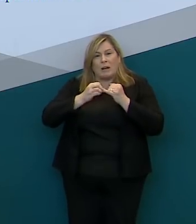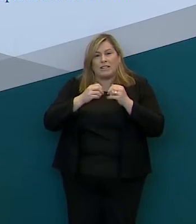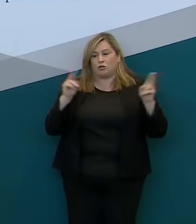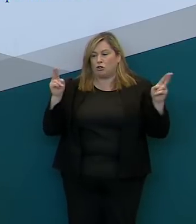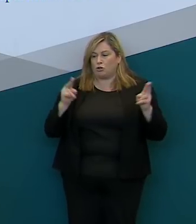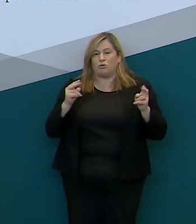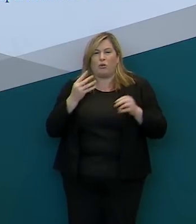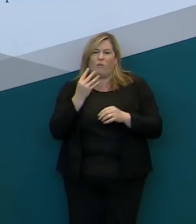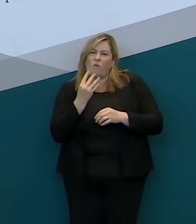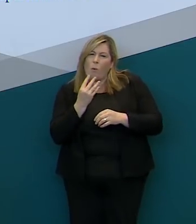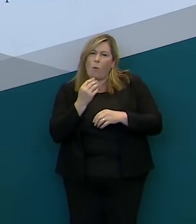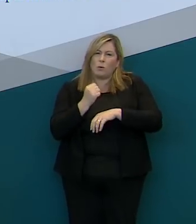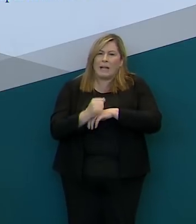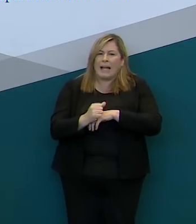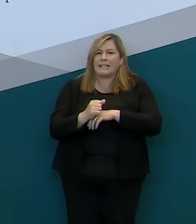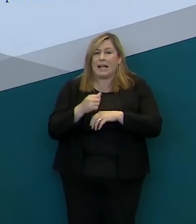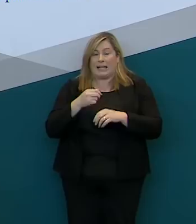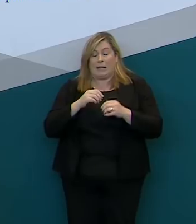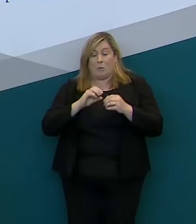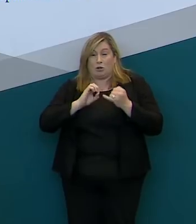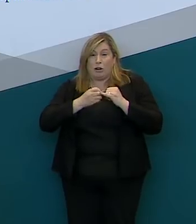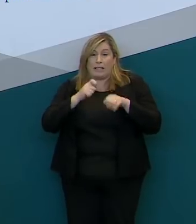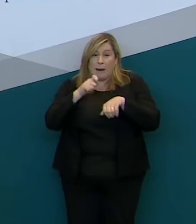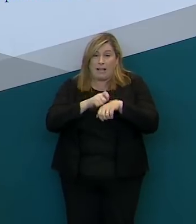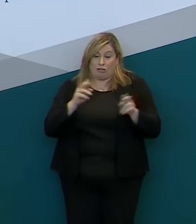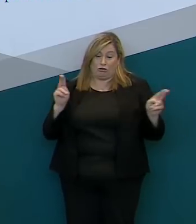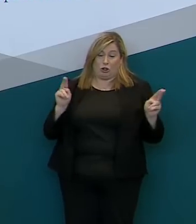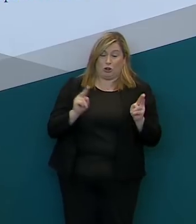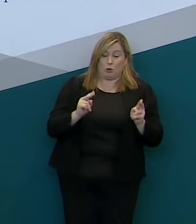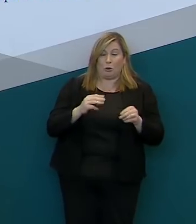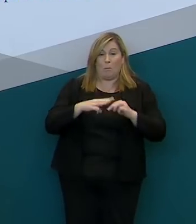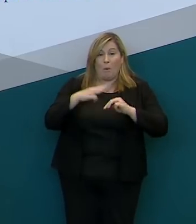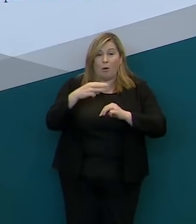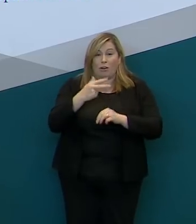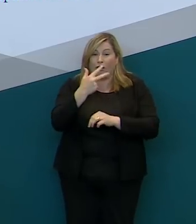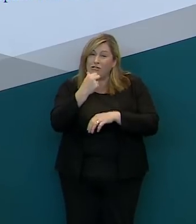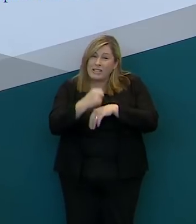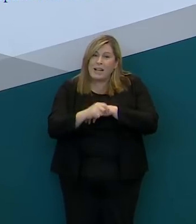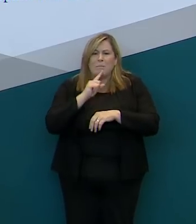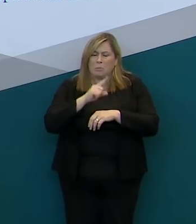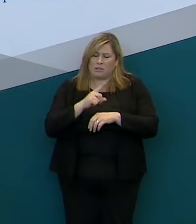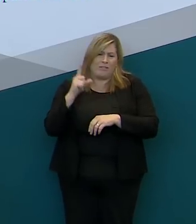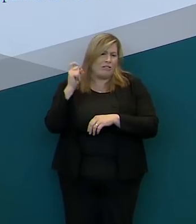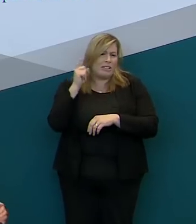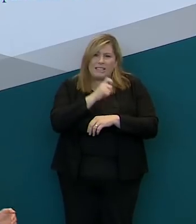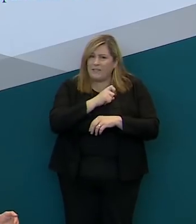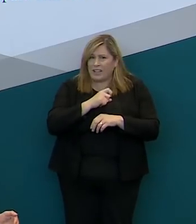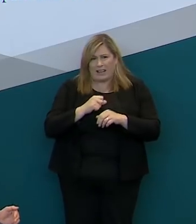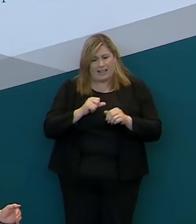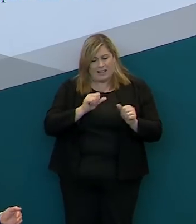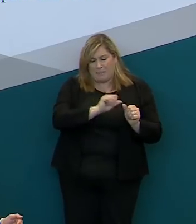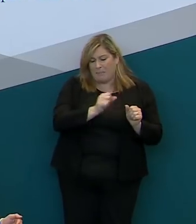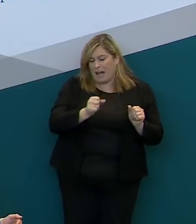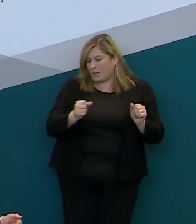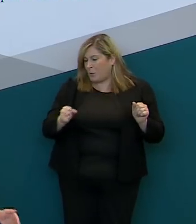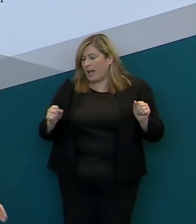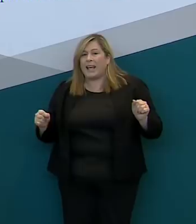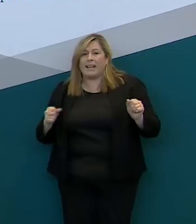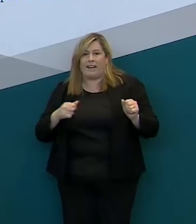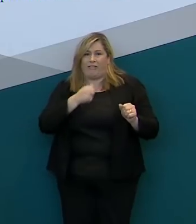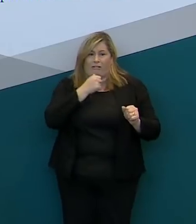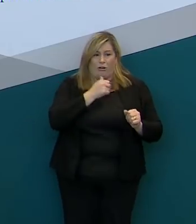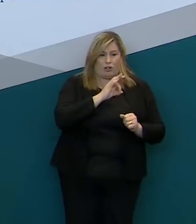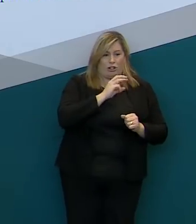lower again, perhaps towards 3 days. But I'd have to emphasise, it is a complex pathway. It involves referral,